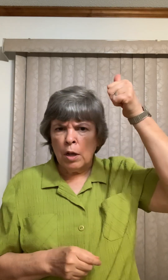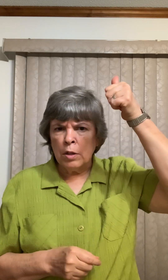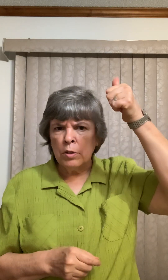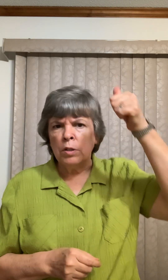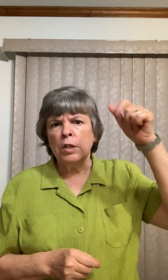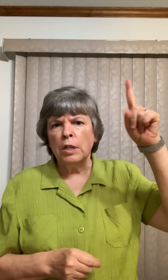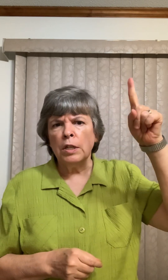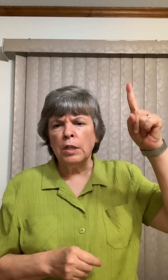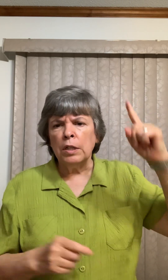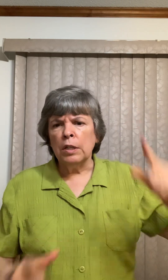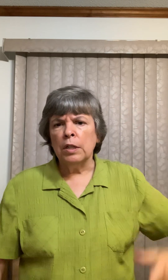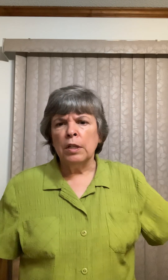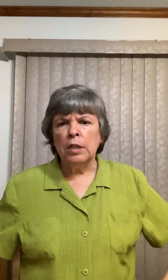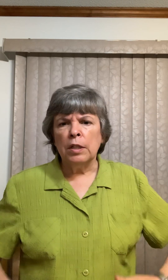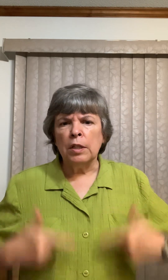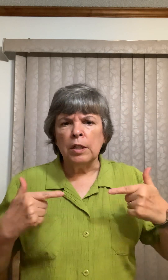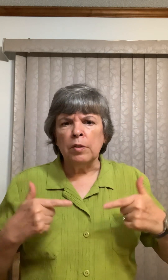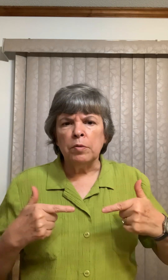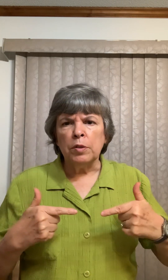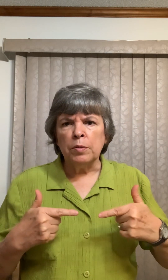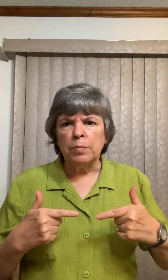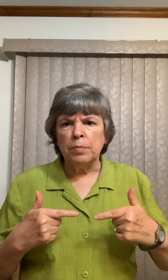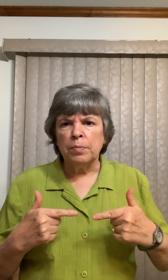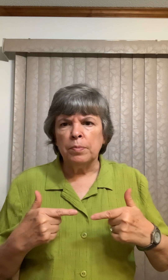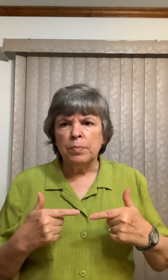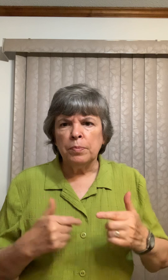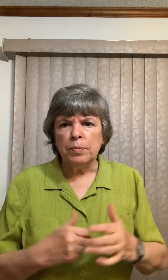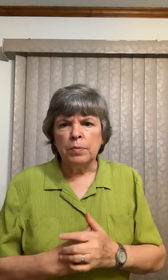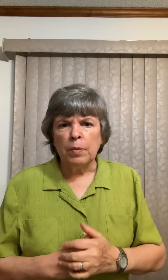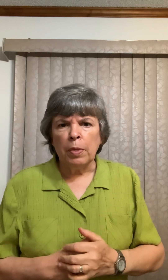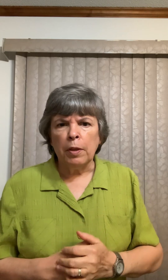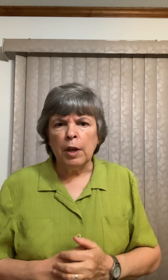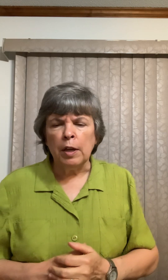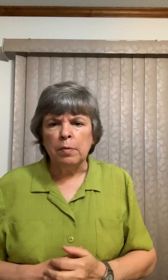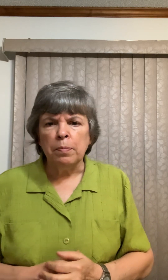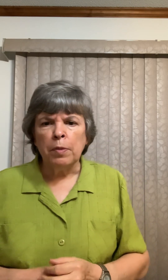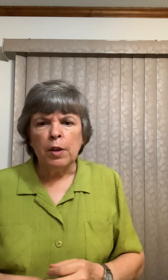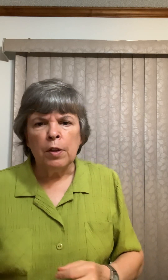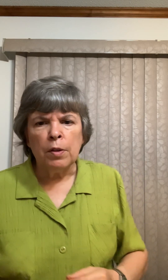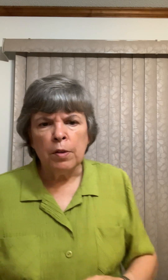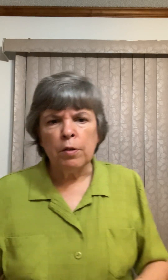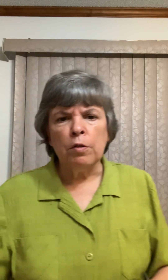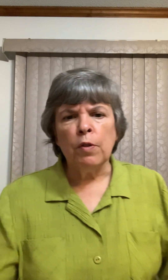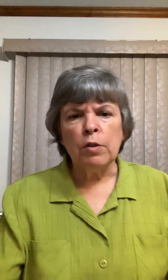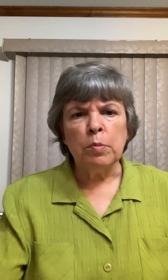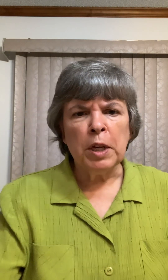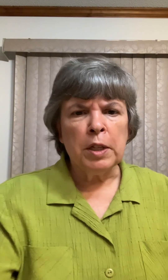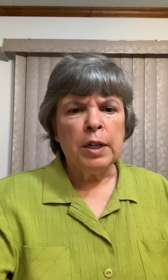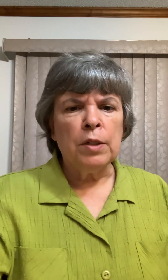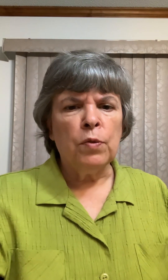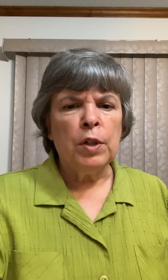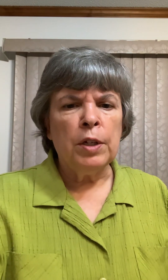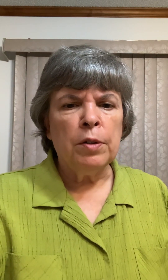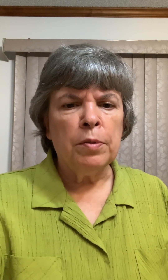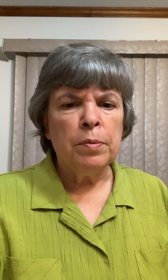because he lives. Okay. Third verse will be in the next video.